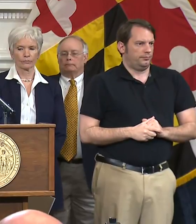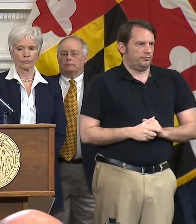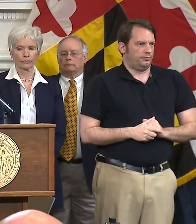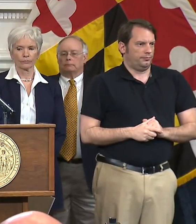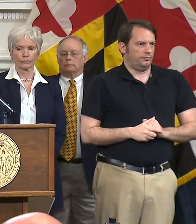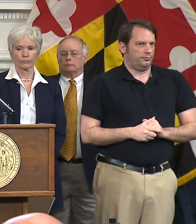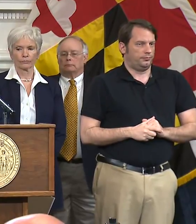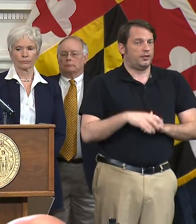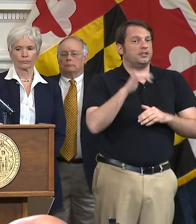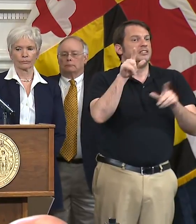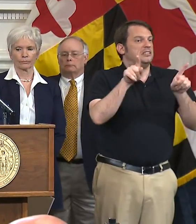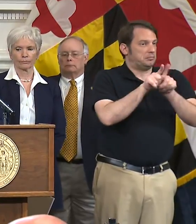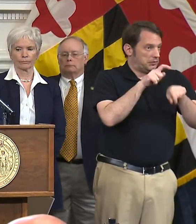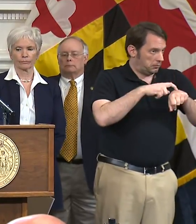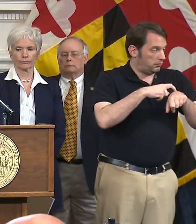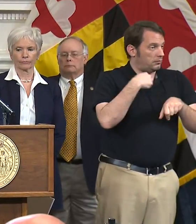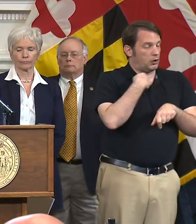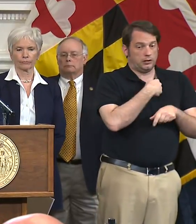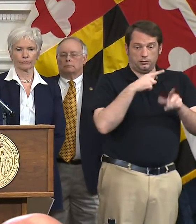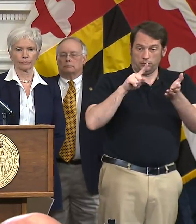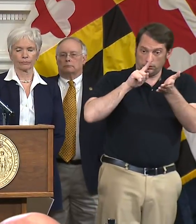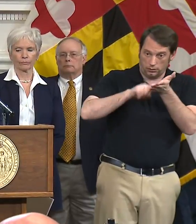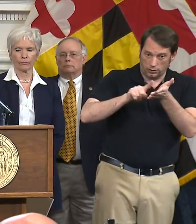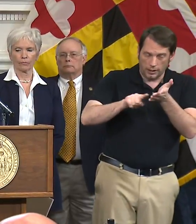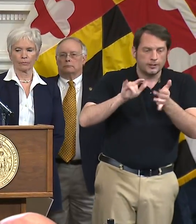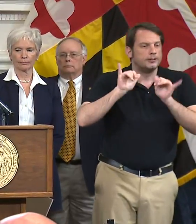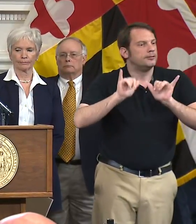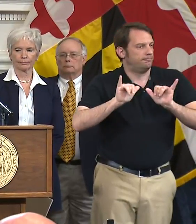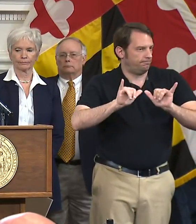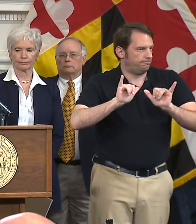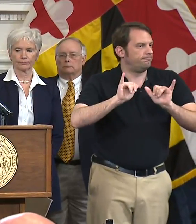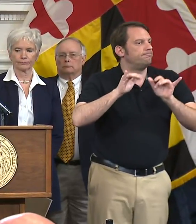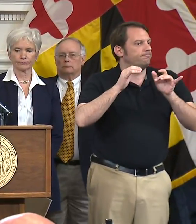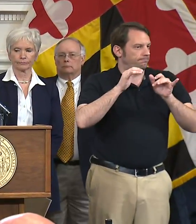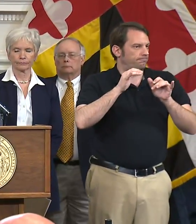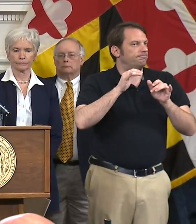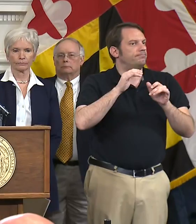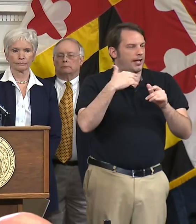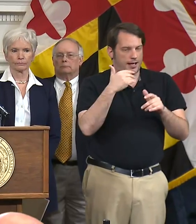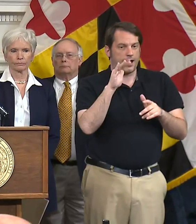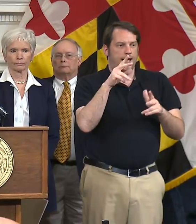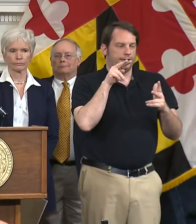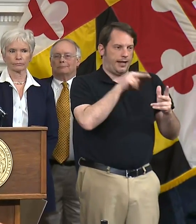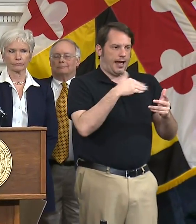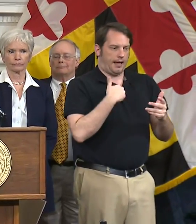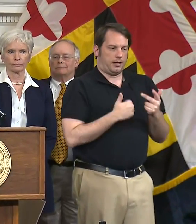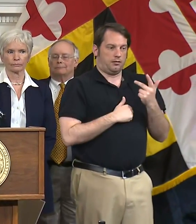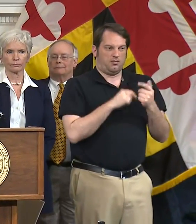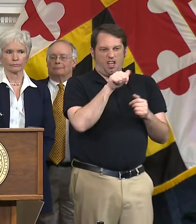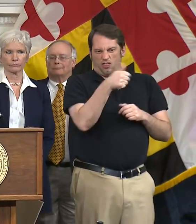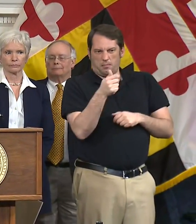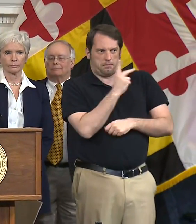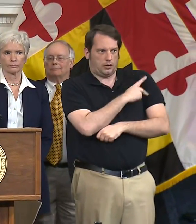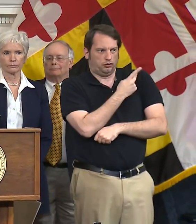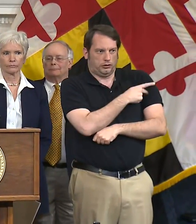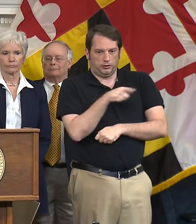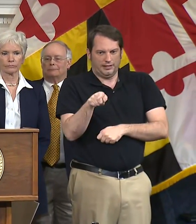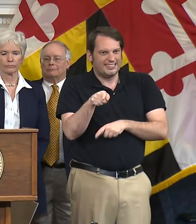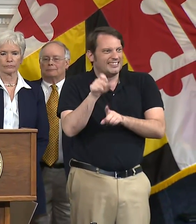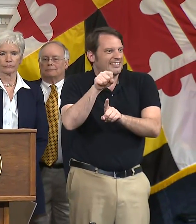investigation that one of the other Maryland patients who tested positive for